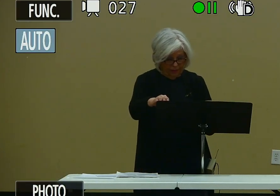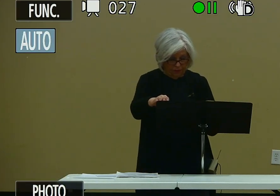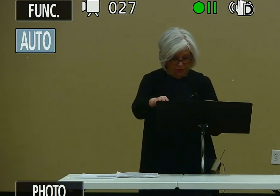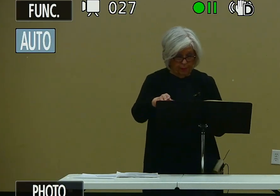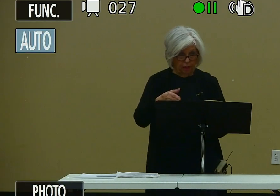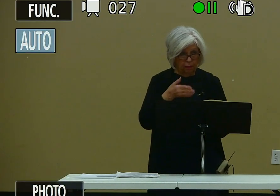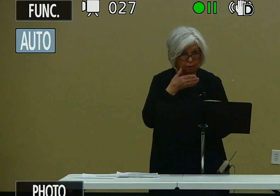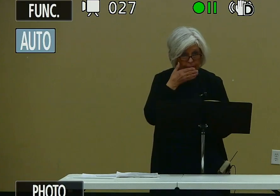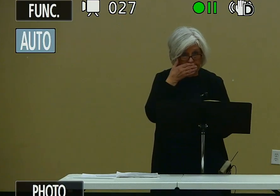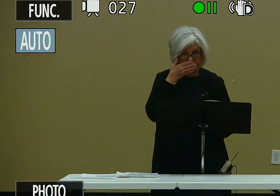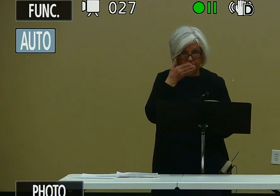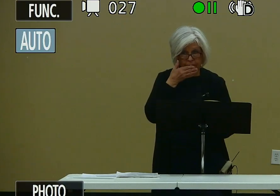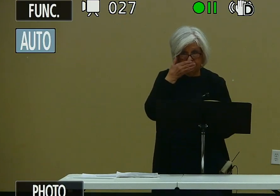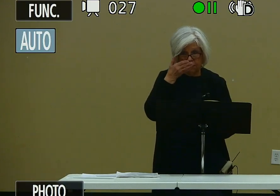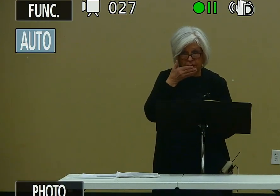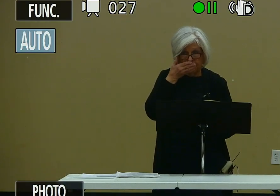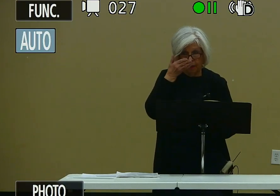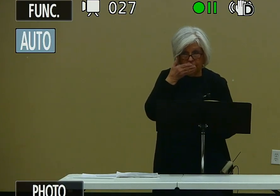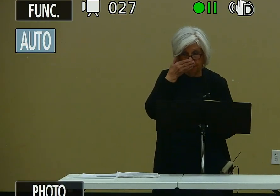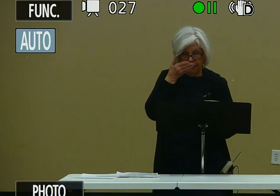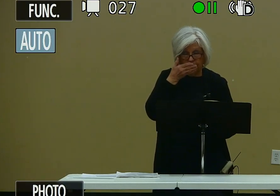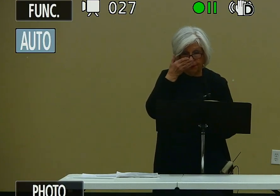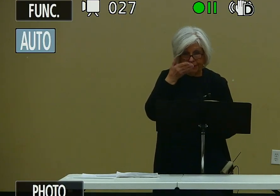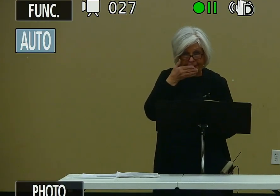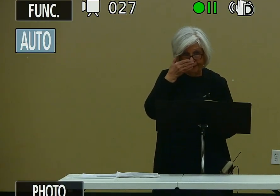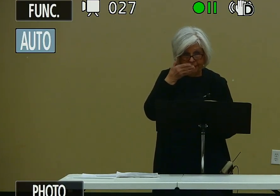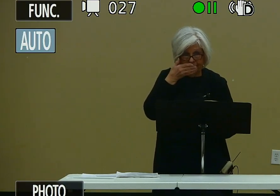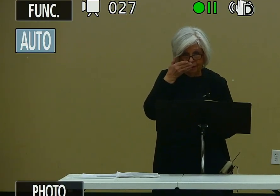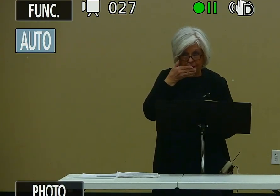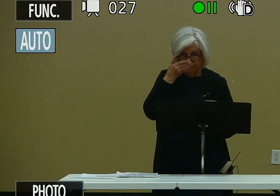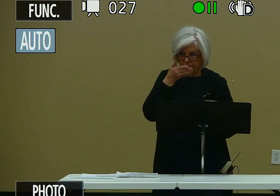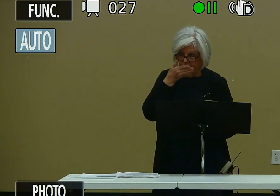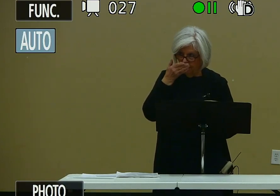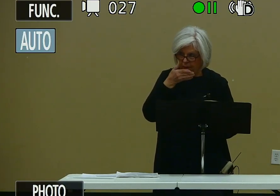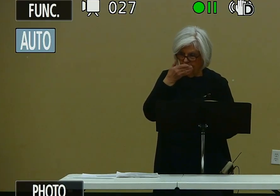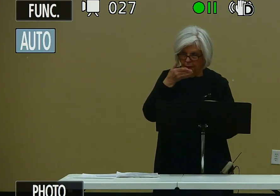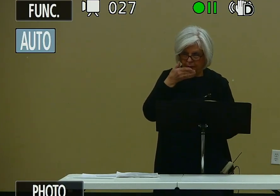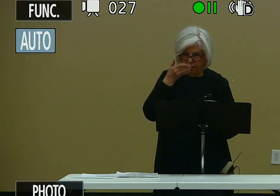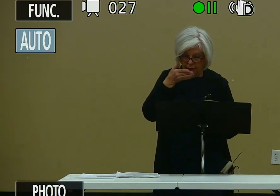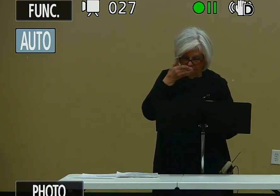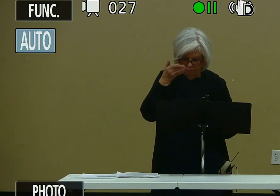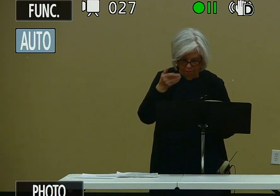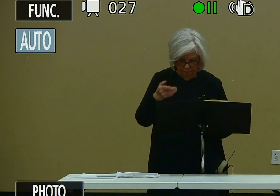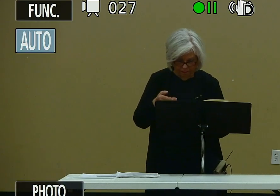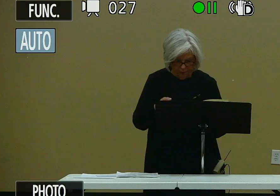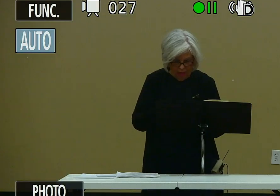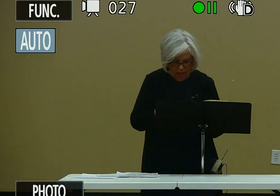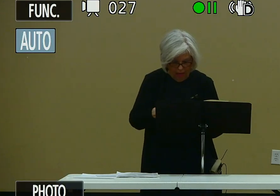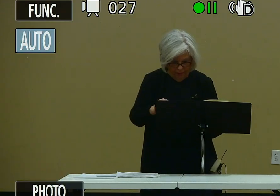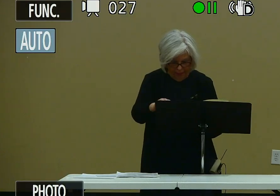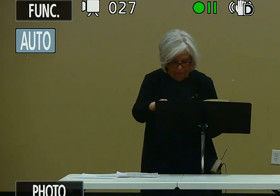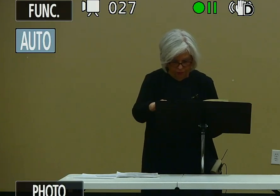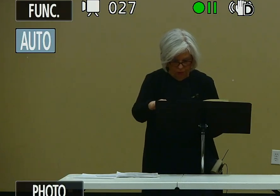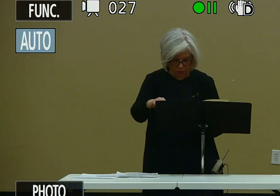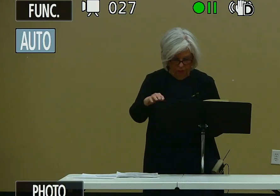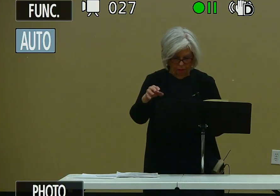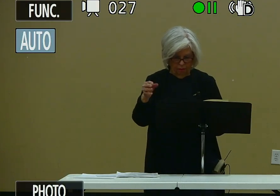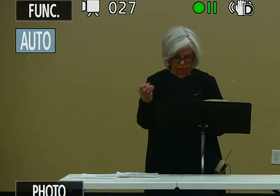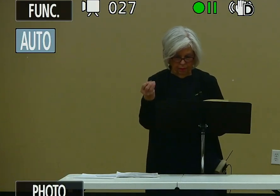to smell right here. Just smell like we're cooking. Or not maybe cooking. Eat food. Well, that